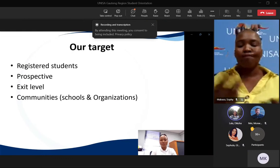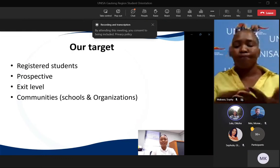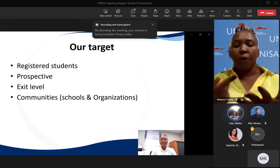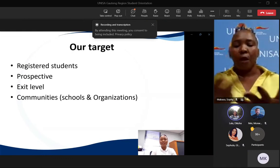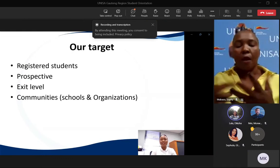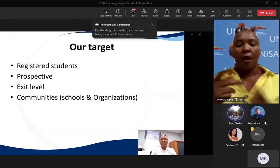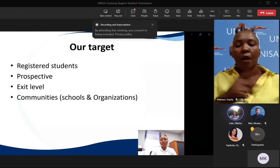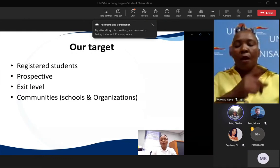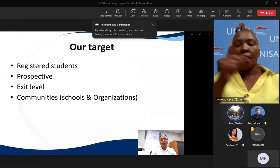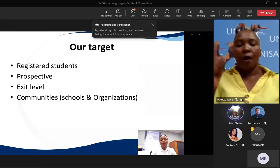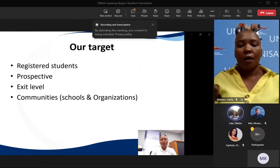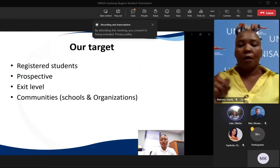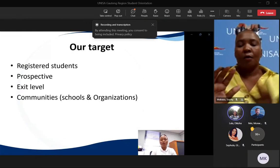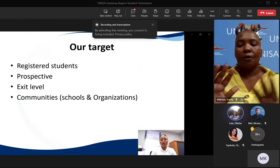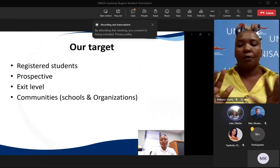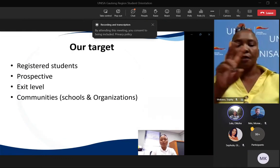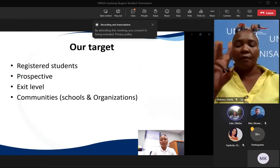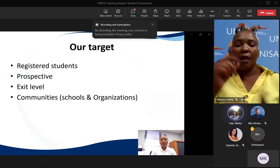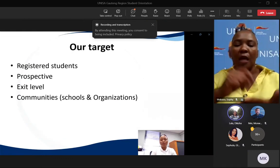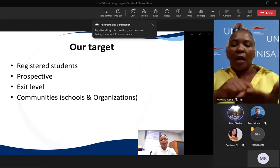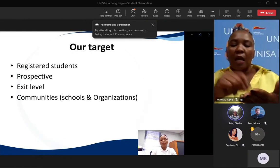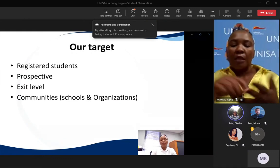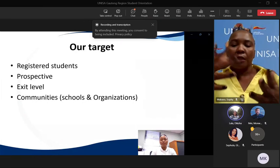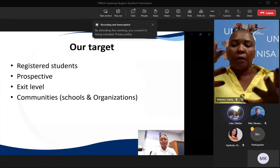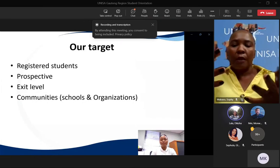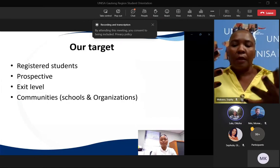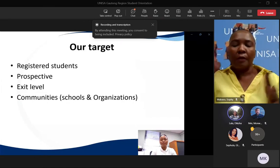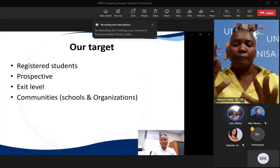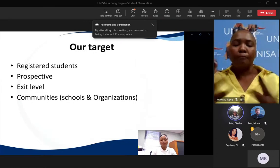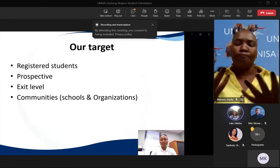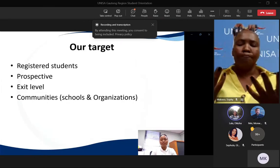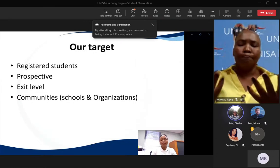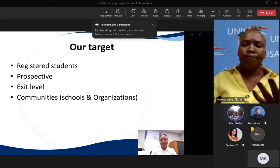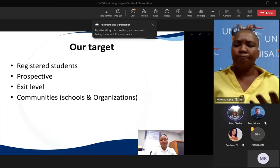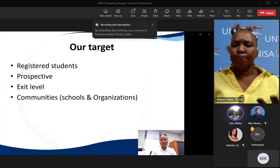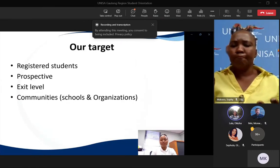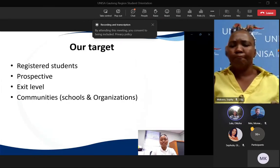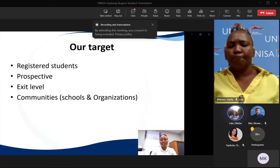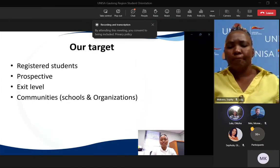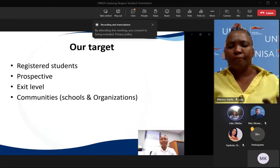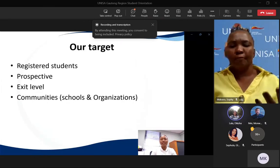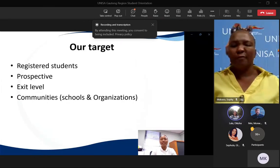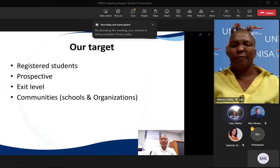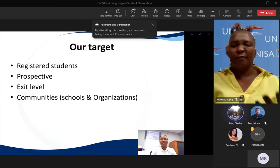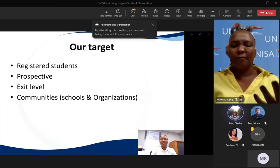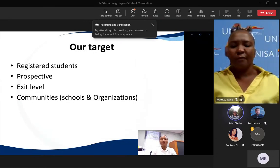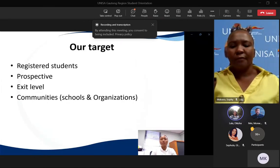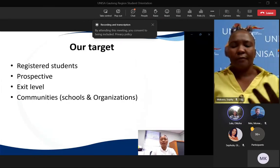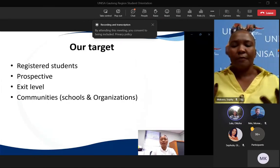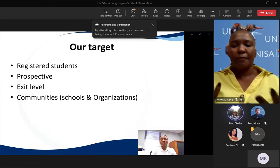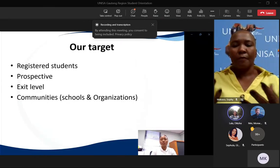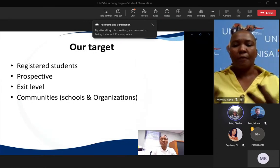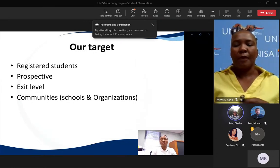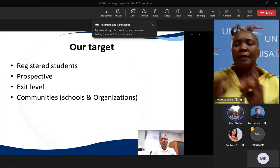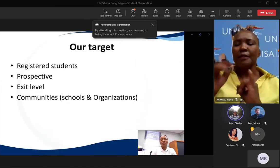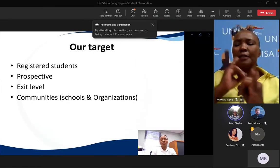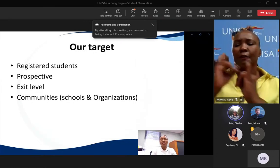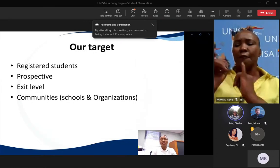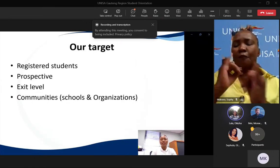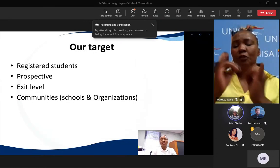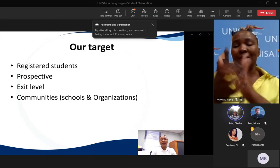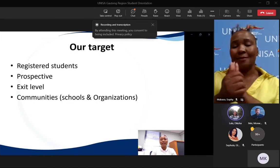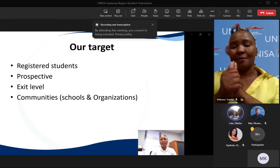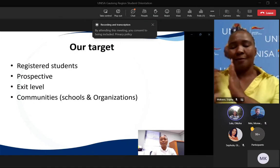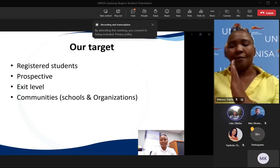for CV writing for um for interviewing skills and also on how to